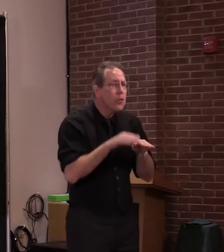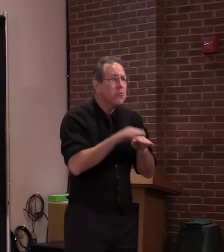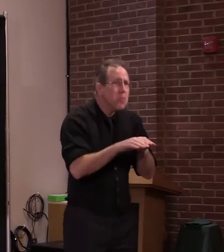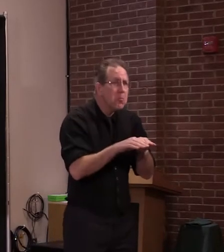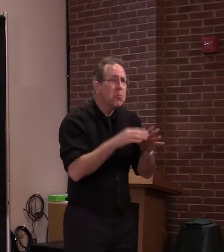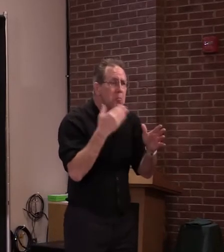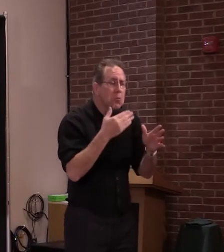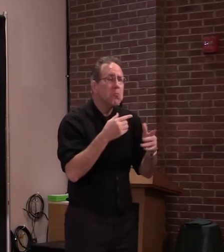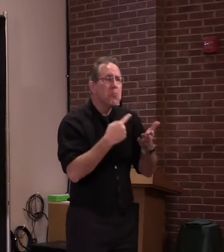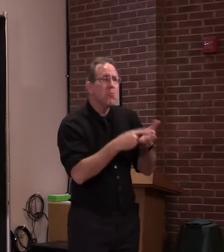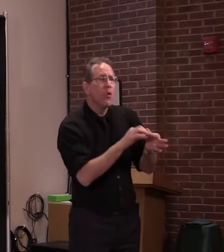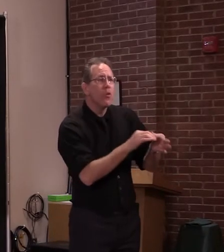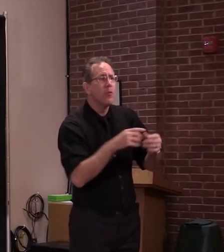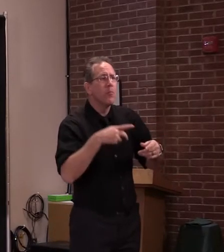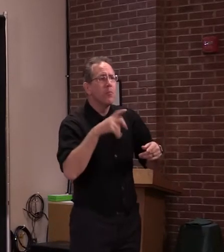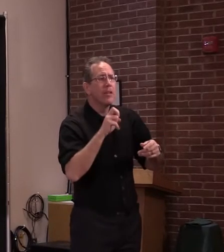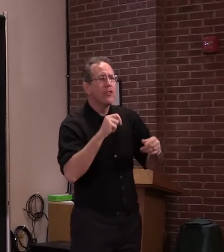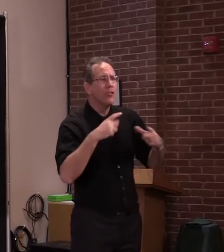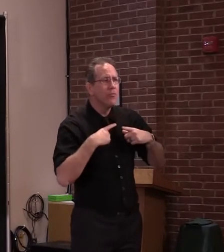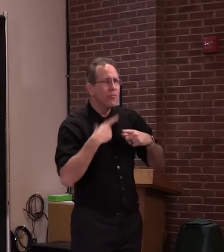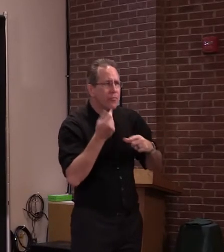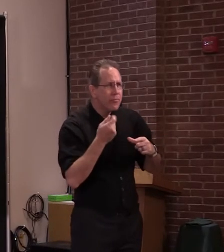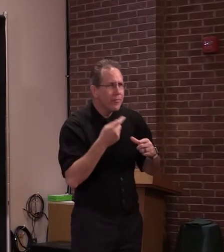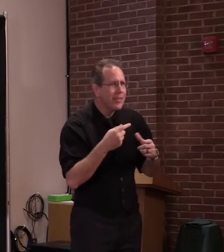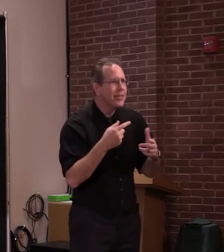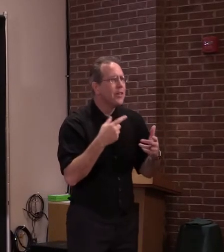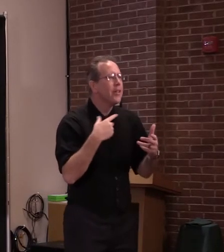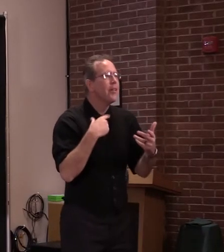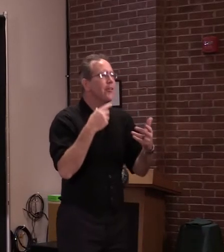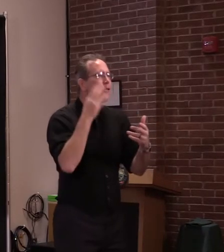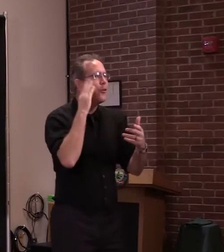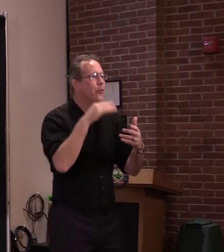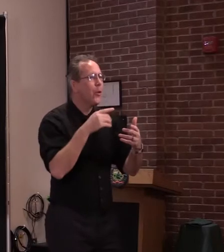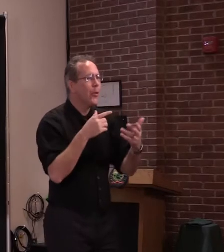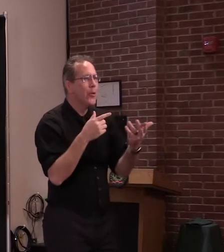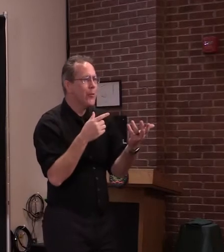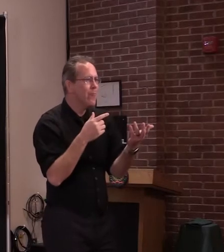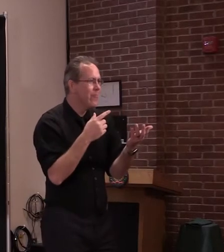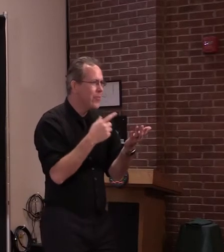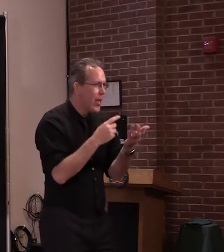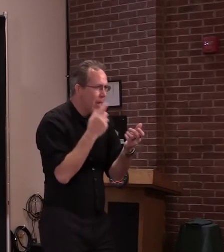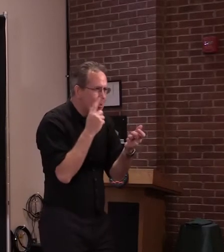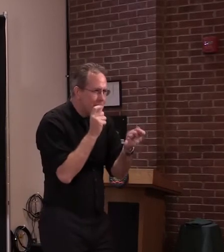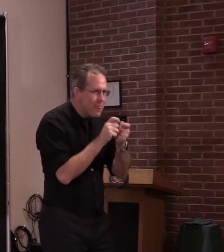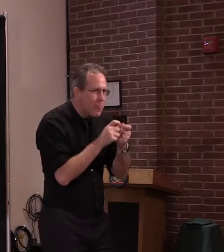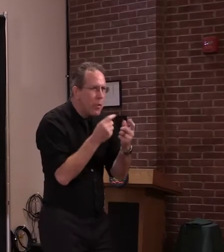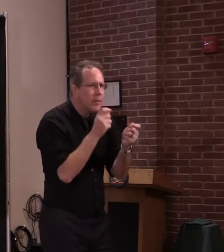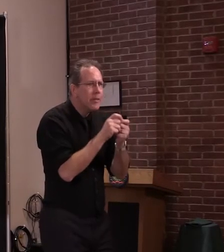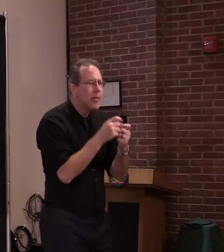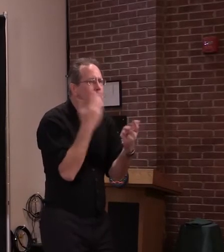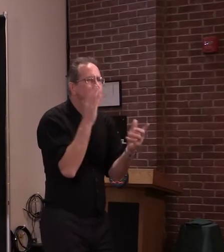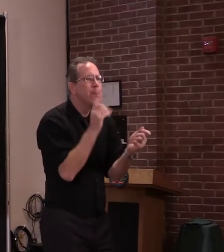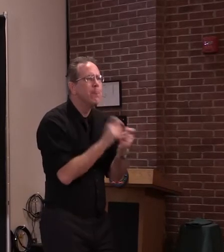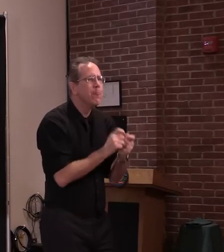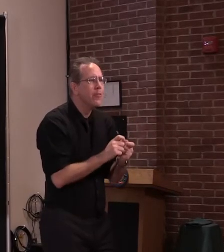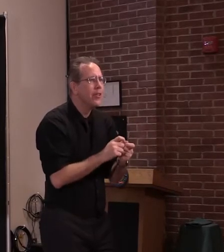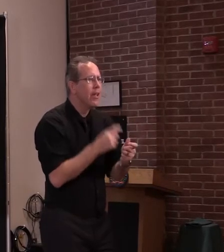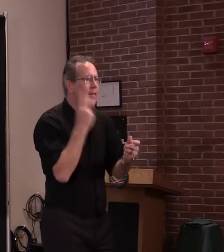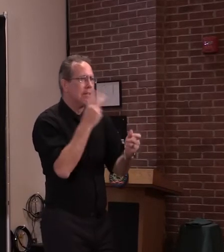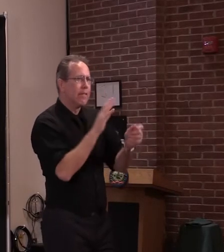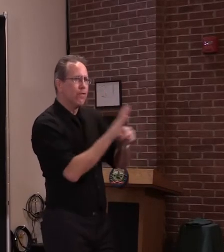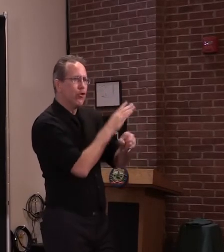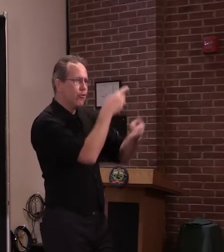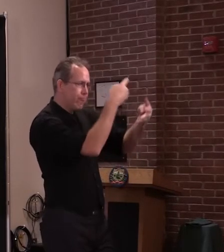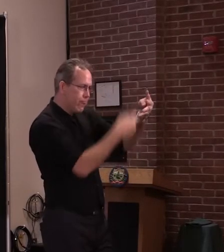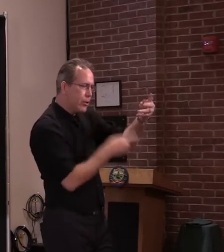The devil is always in the details, and haven't seen any of the details yet. My concerns are still the